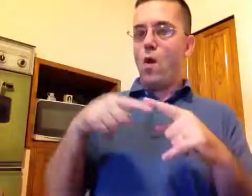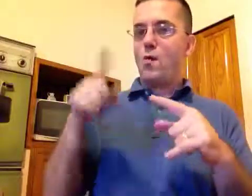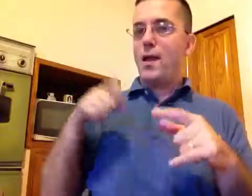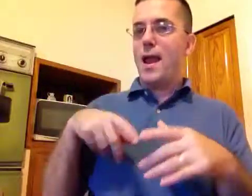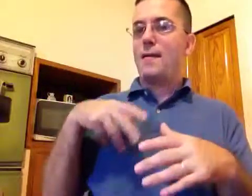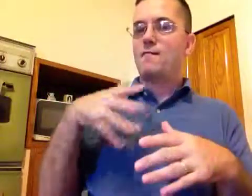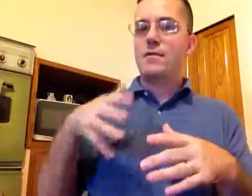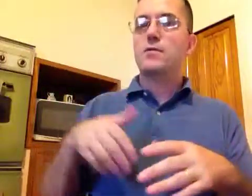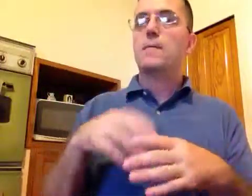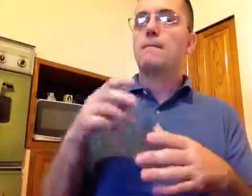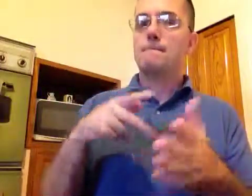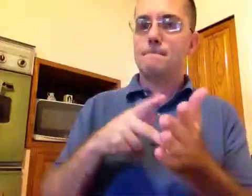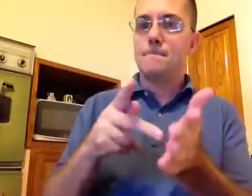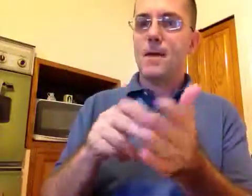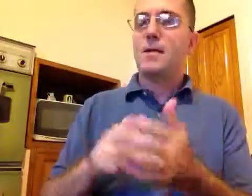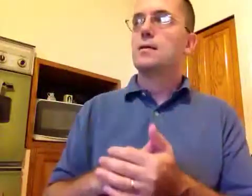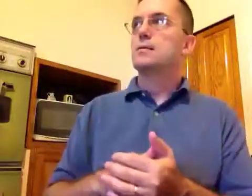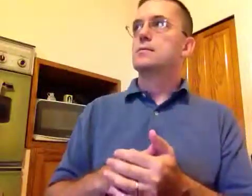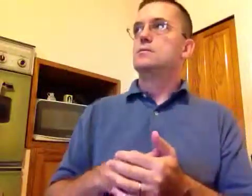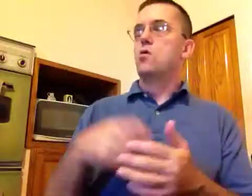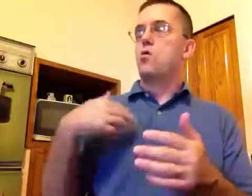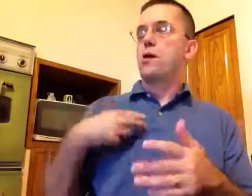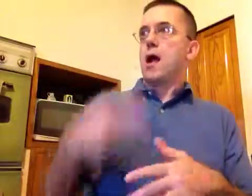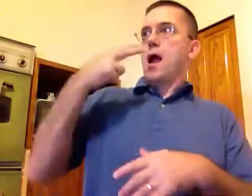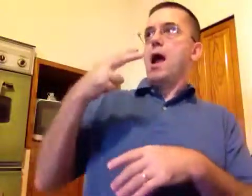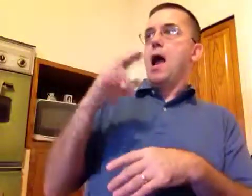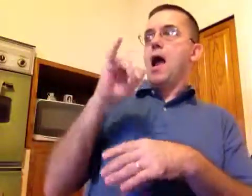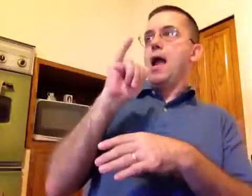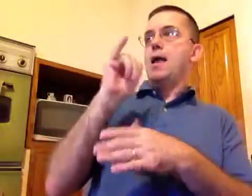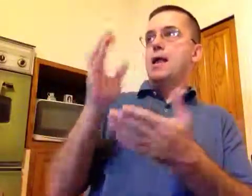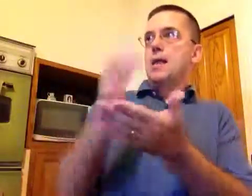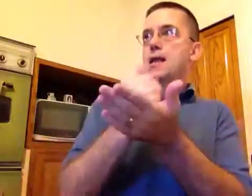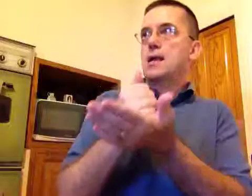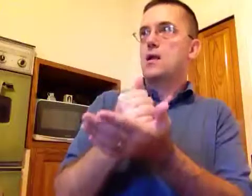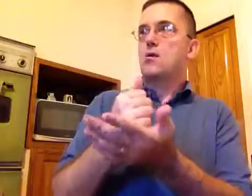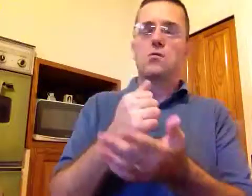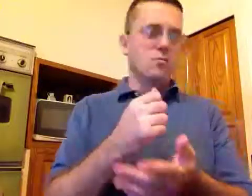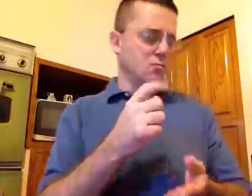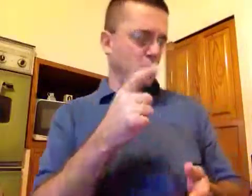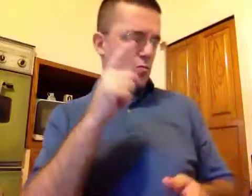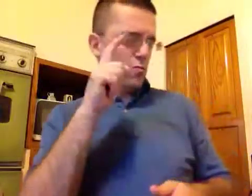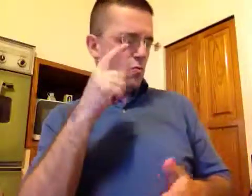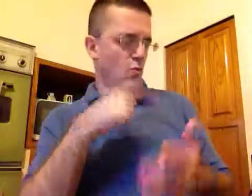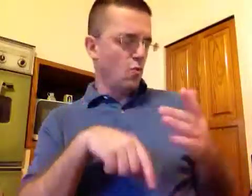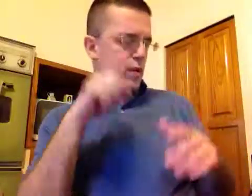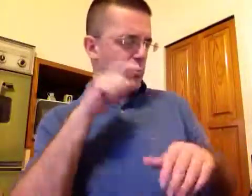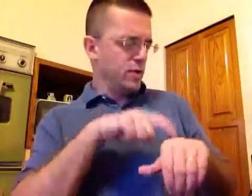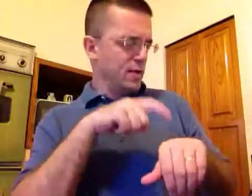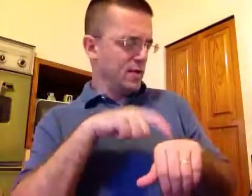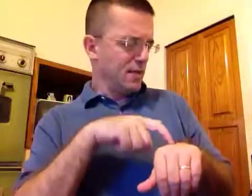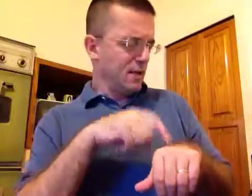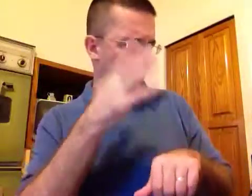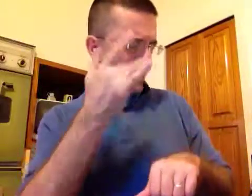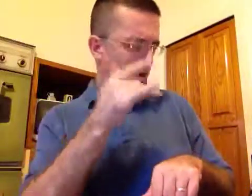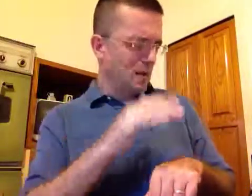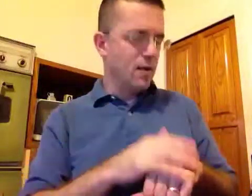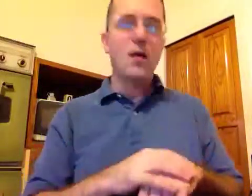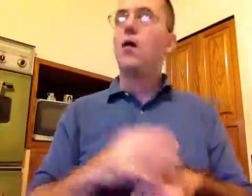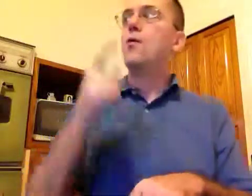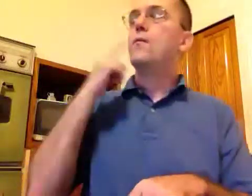We're high income, high net worth. You needed time? I don't understand. Why did you need time? In other words, we had high income coming